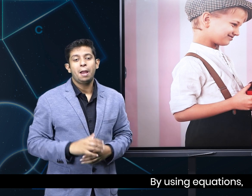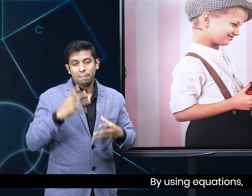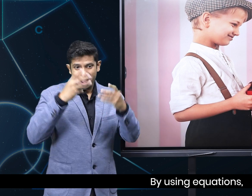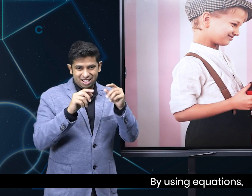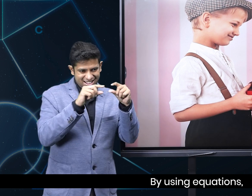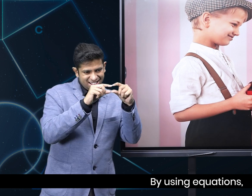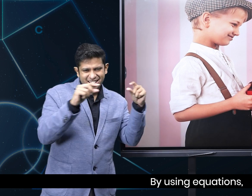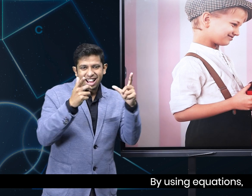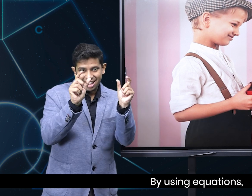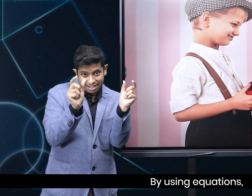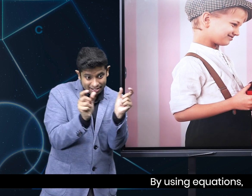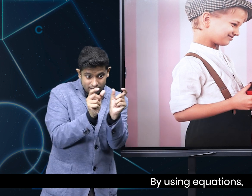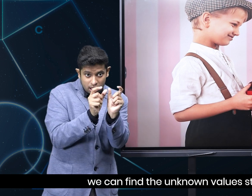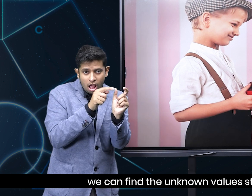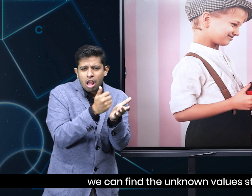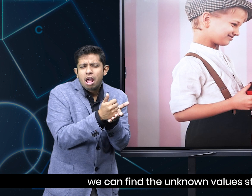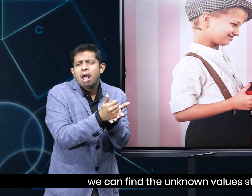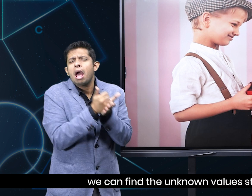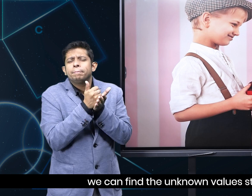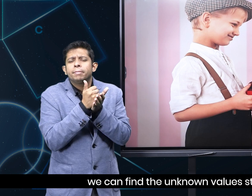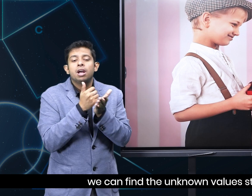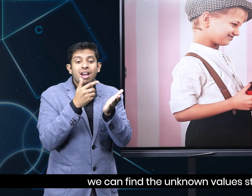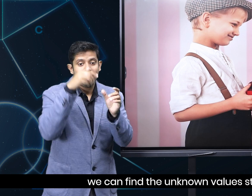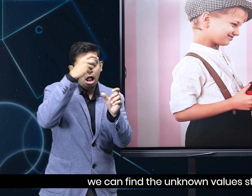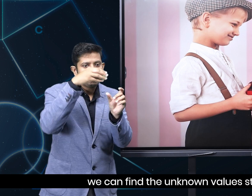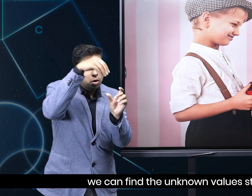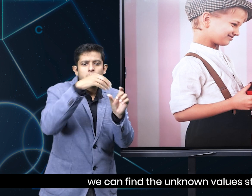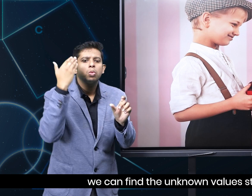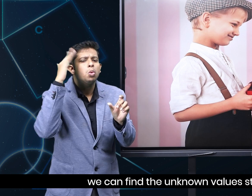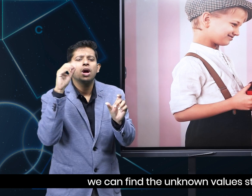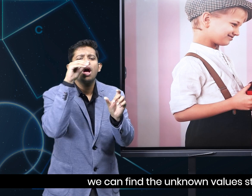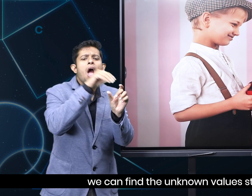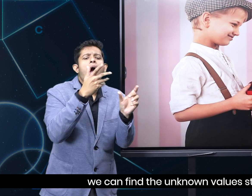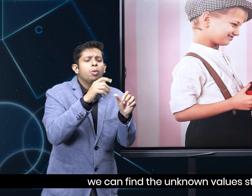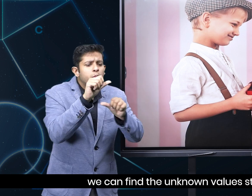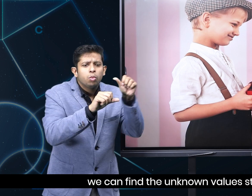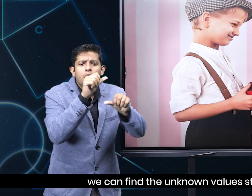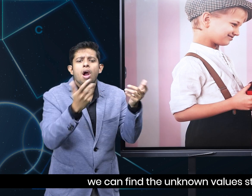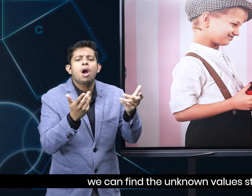By using equations, we can find the unknown values step by step.